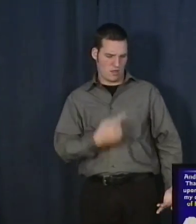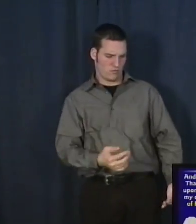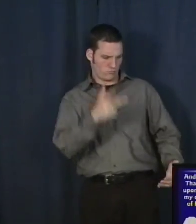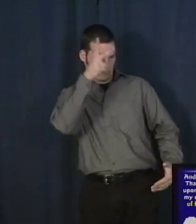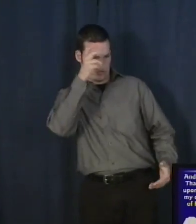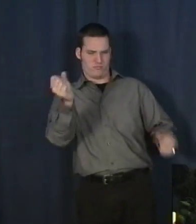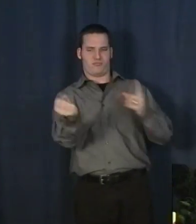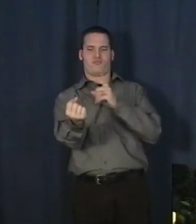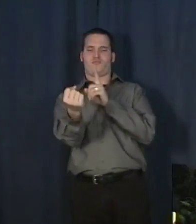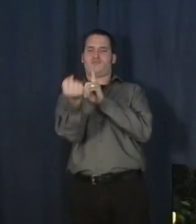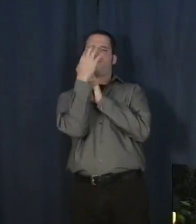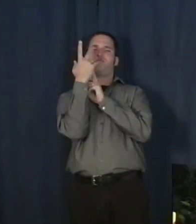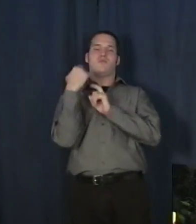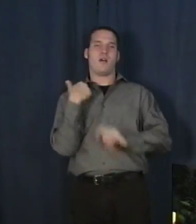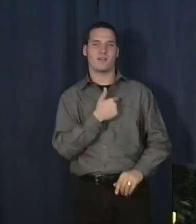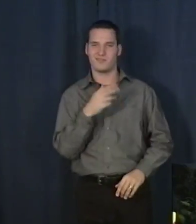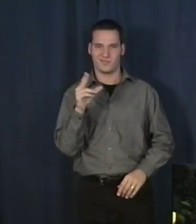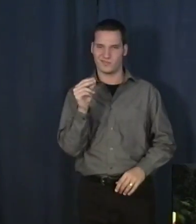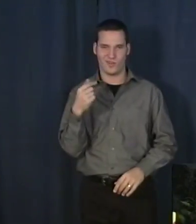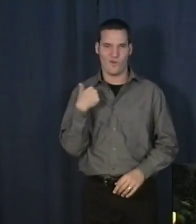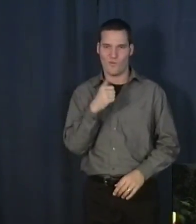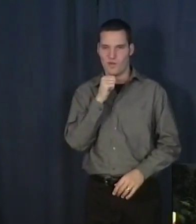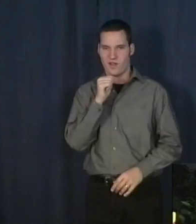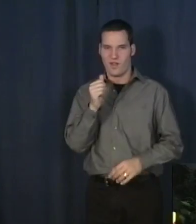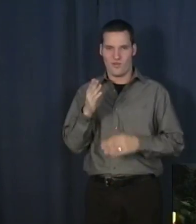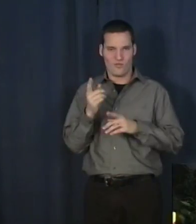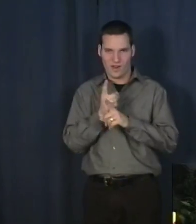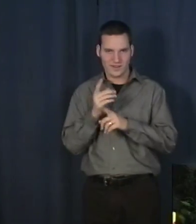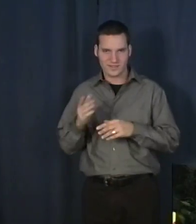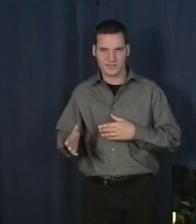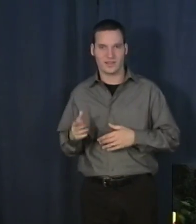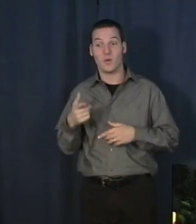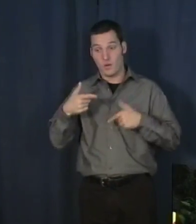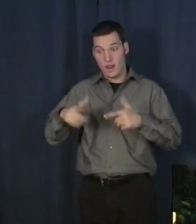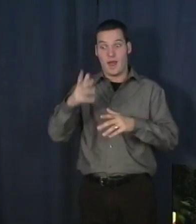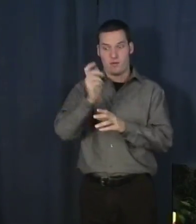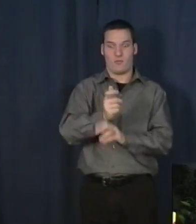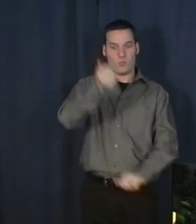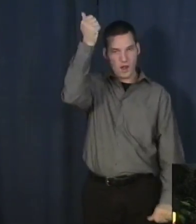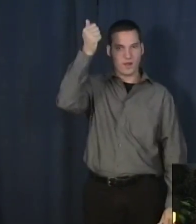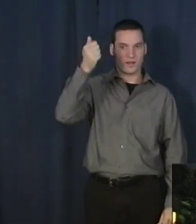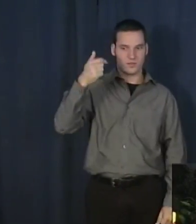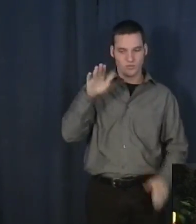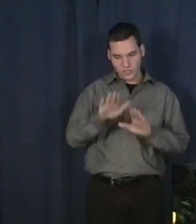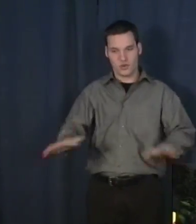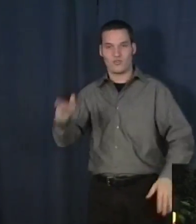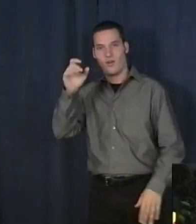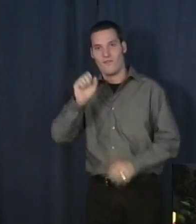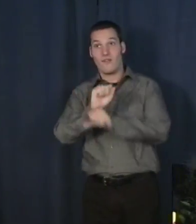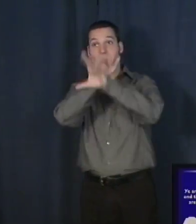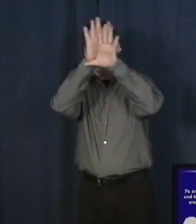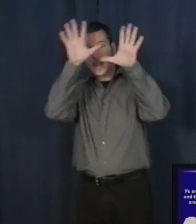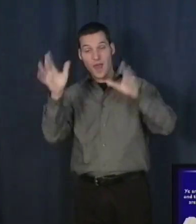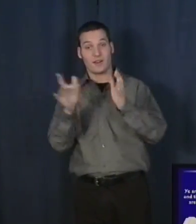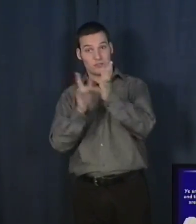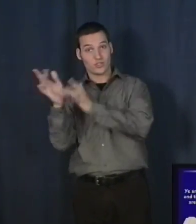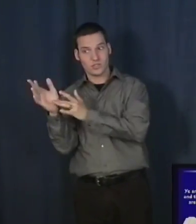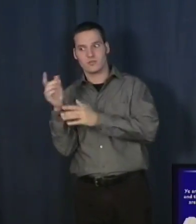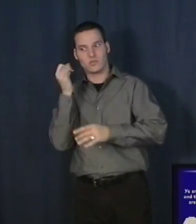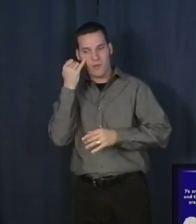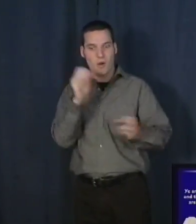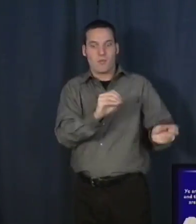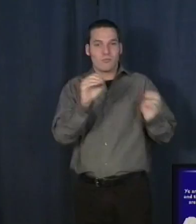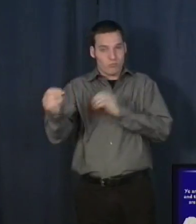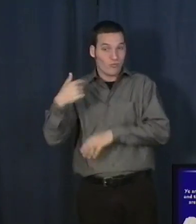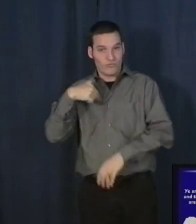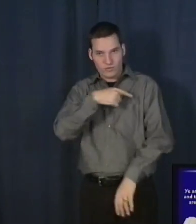People say, oh, Satan's attacking us. No, we're not on the offense. It's our problem, okay? We're letting him win. We're the children of light. We're supposed to be on